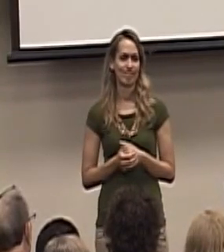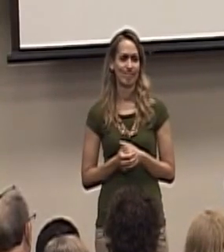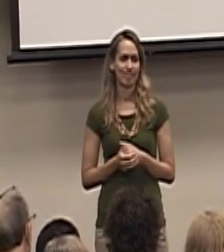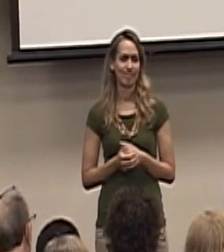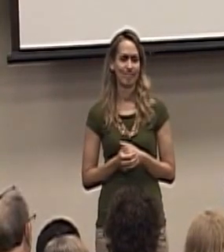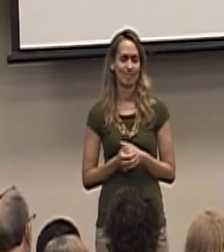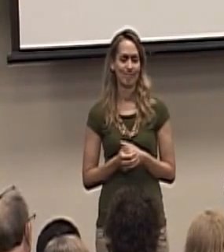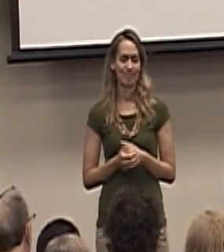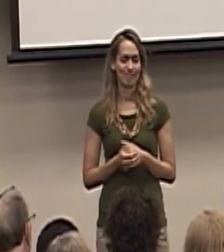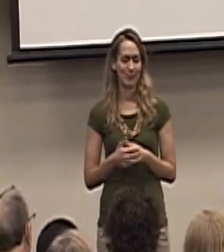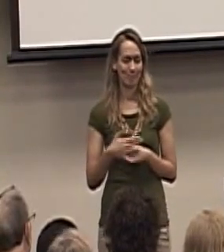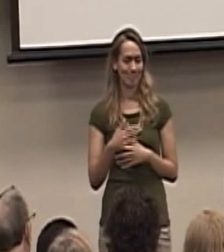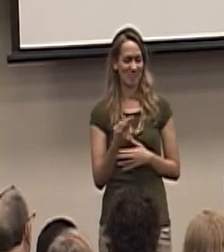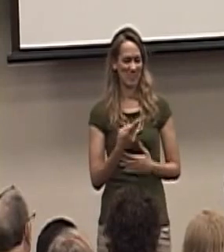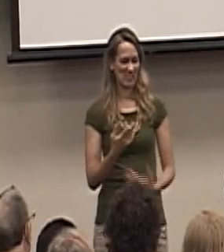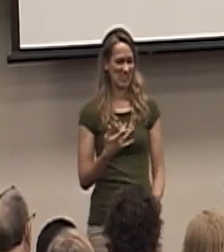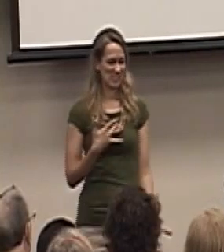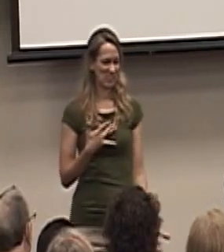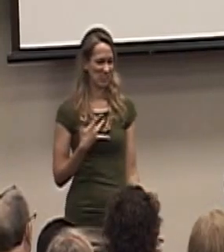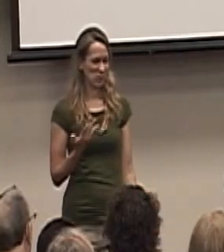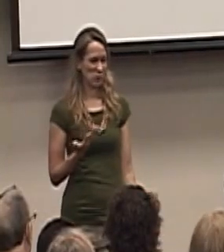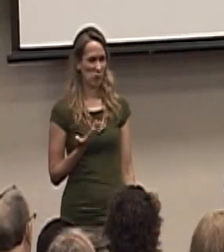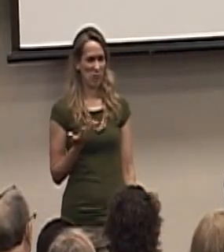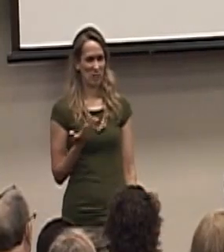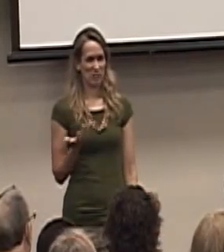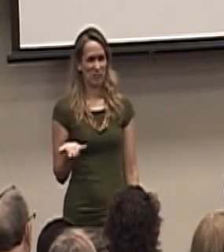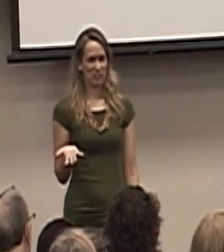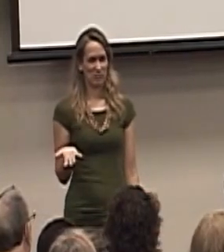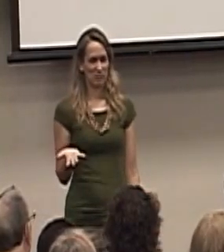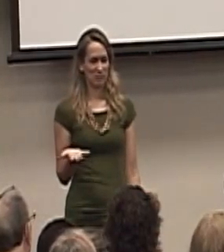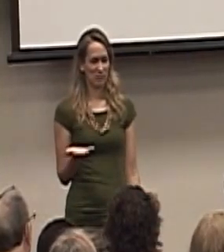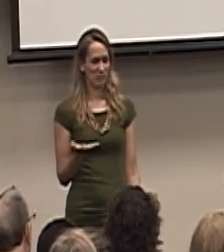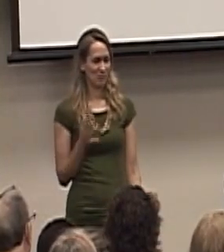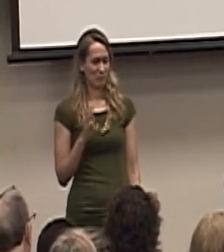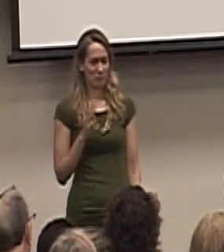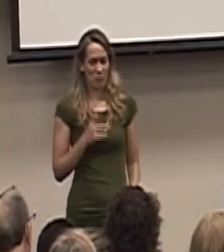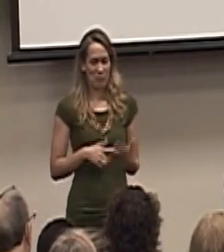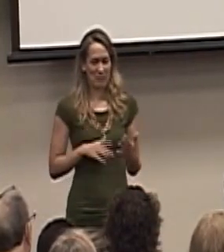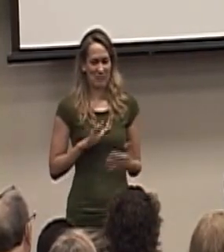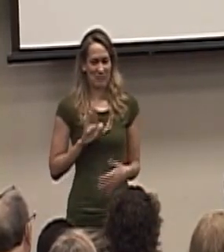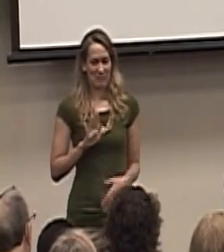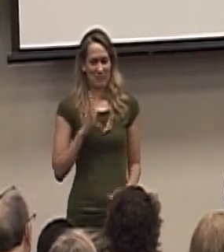And what does Hosea feel during that time? What does he experience?